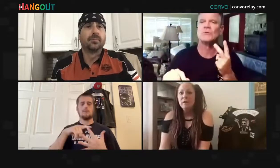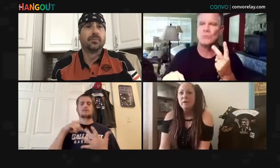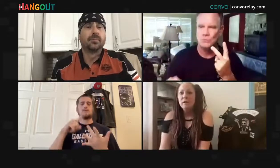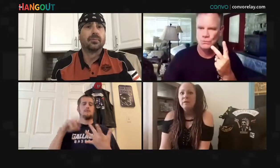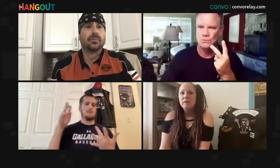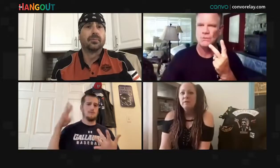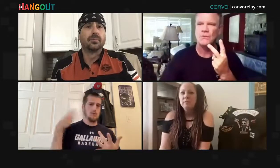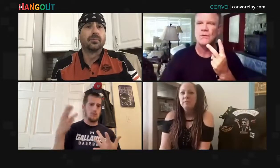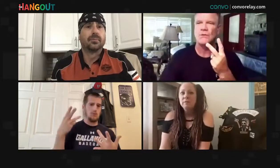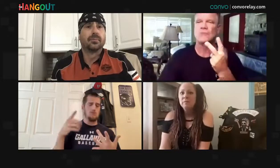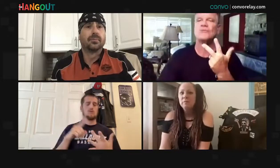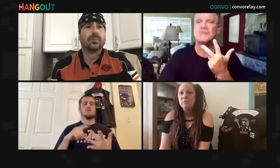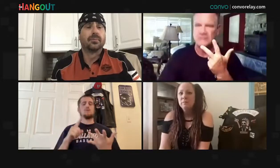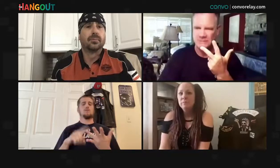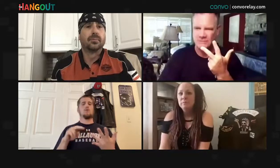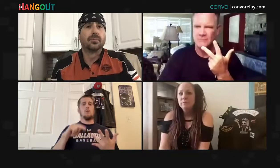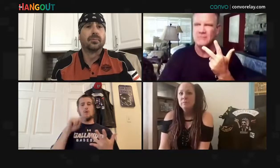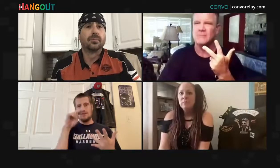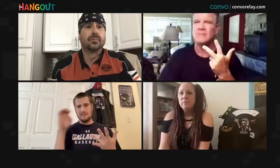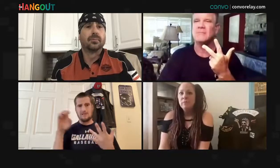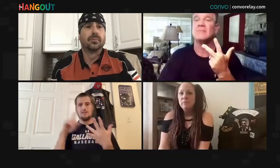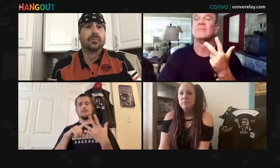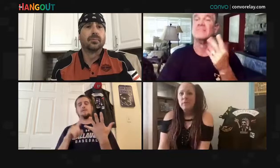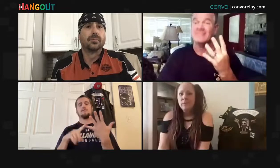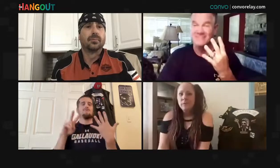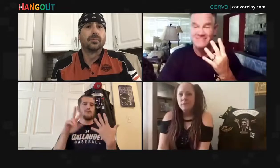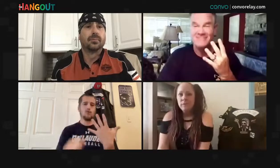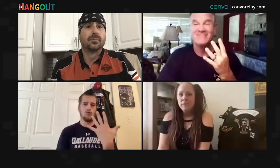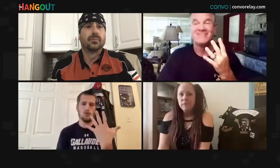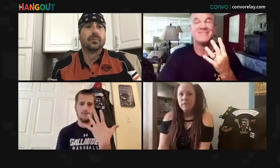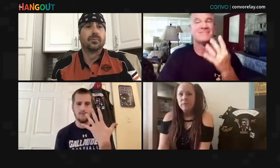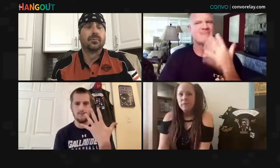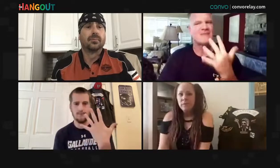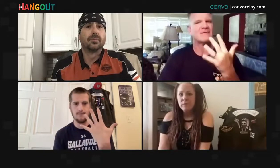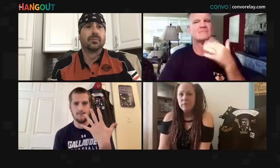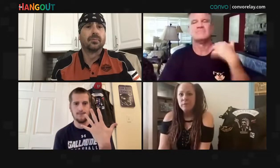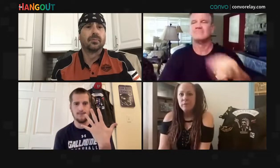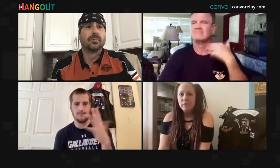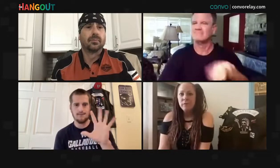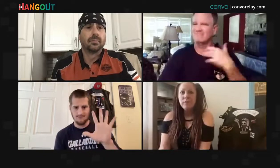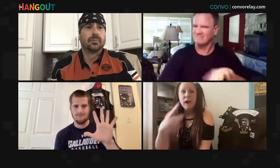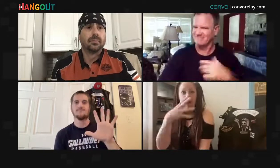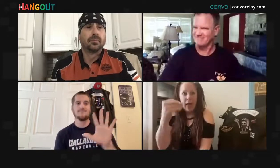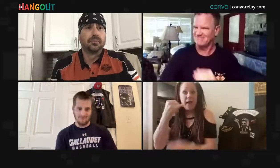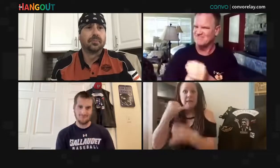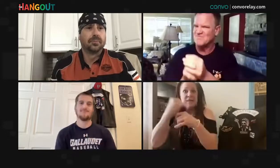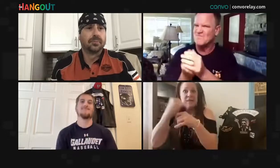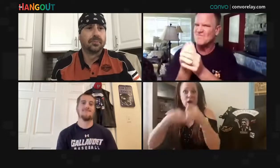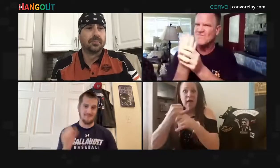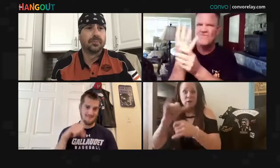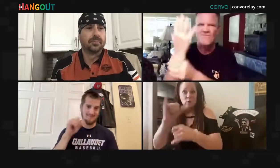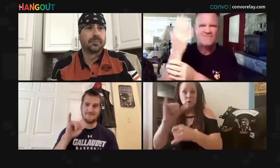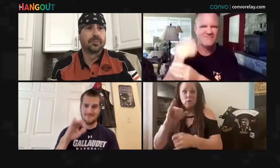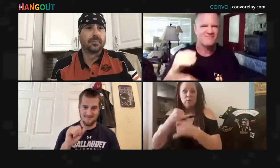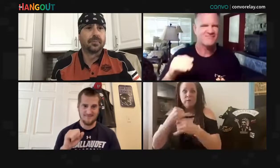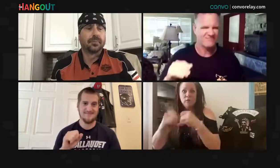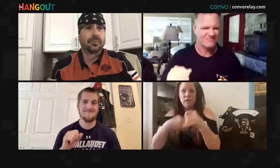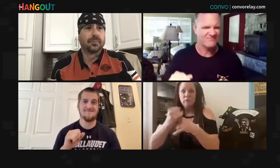have Texas, Tennessee, Washington, Northeast, and Virginia. Wow, this is Sean. Wow, they are